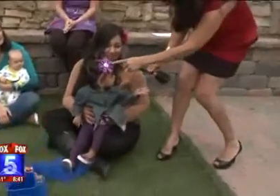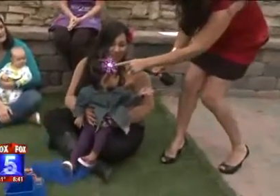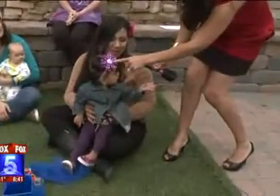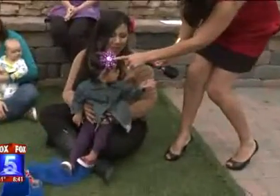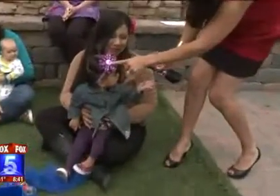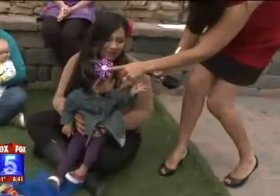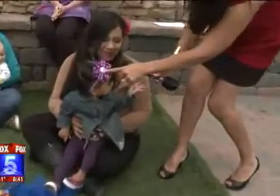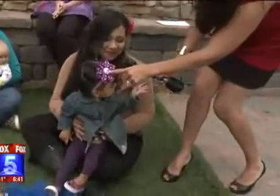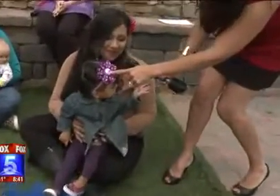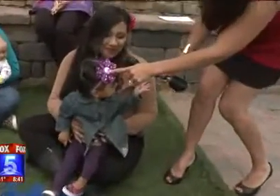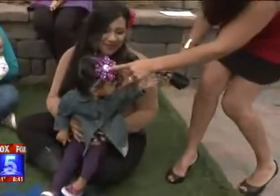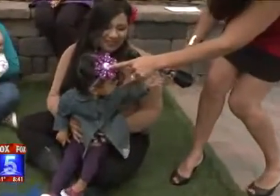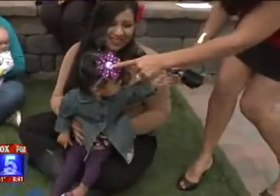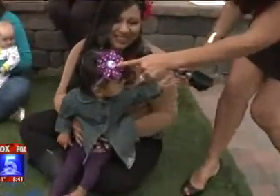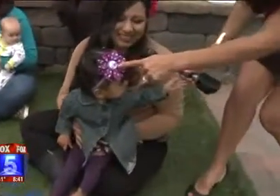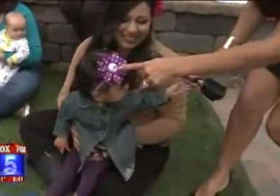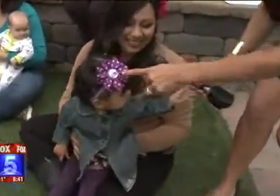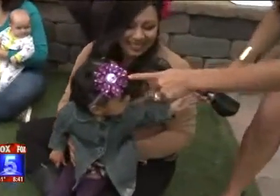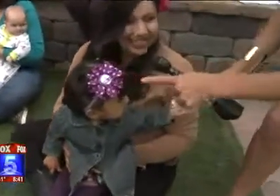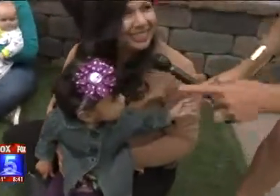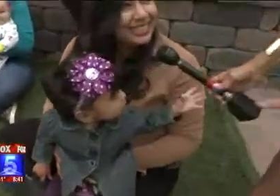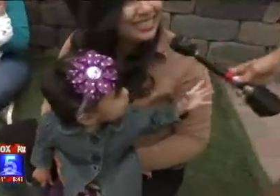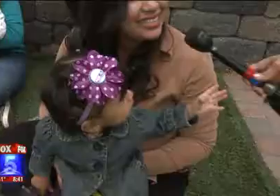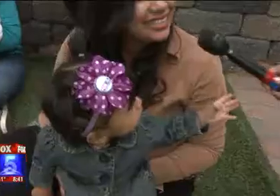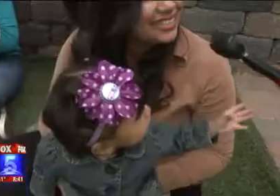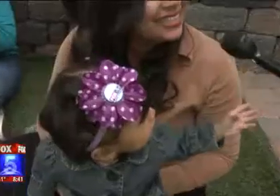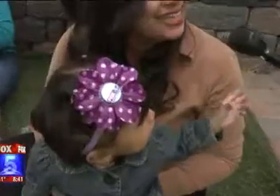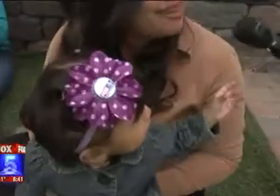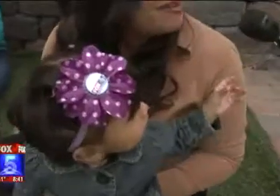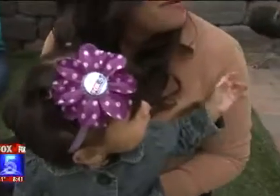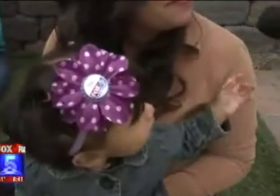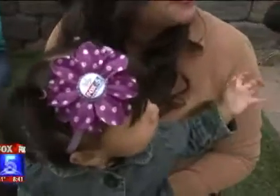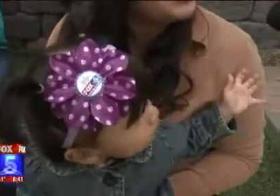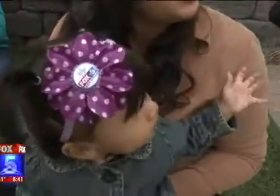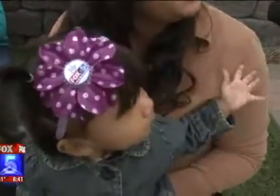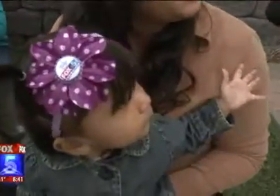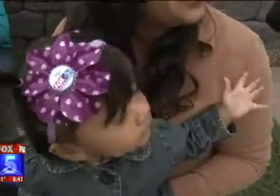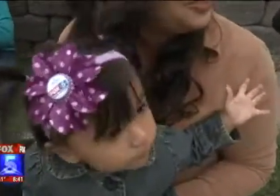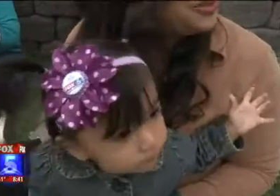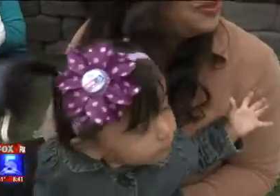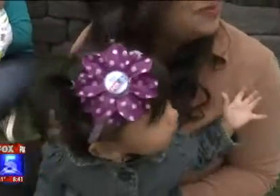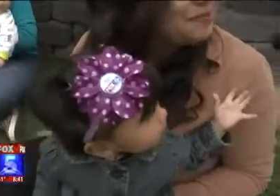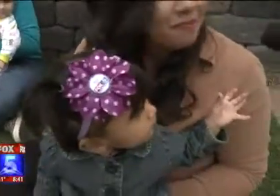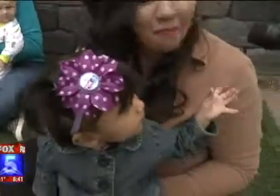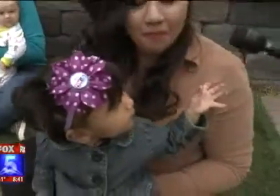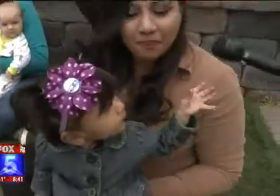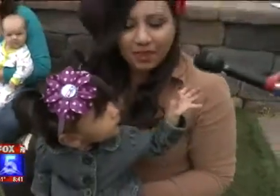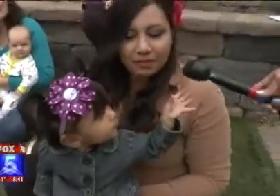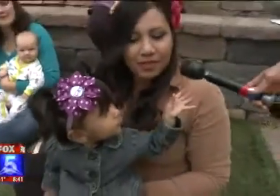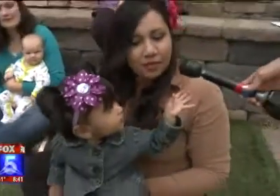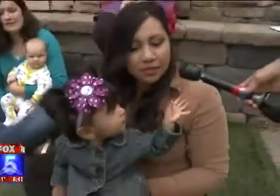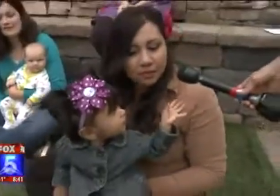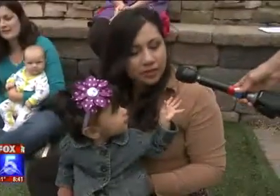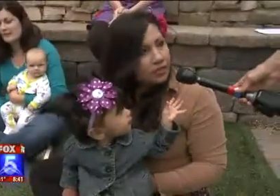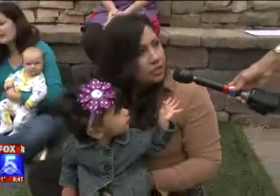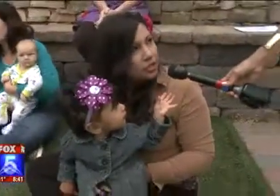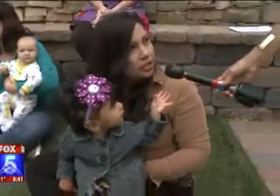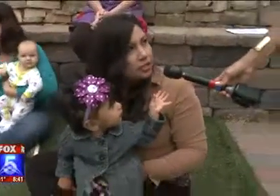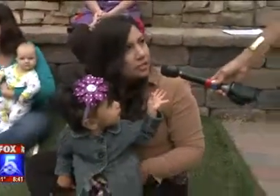says Fox5 San Diego. How cute is that? You use sign language with your... I do. How does it help you? It helps us because she doesn't